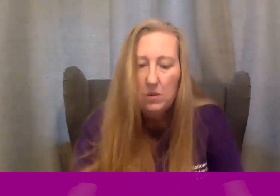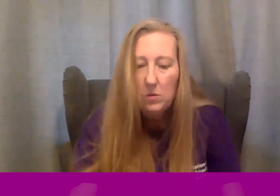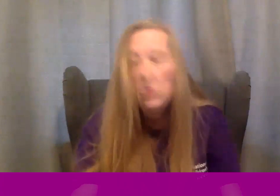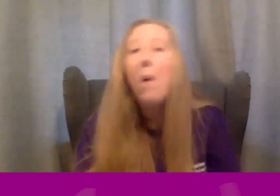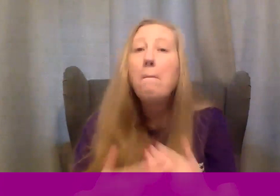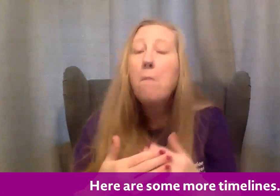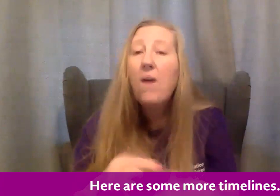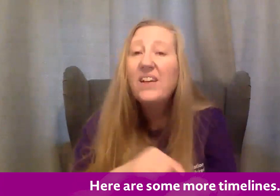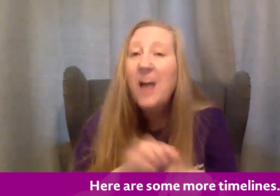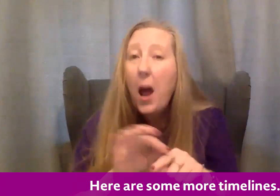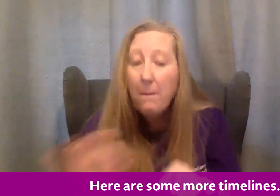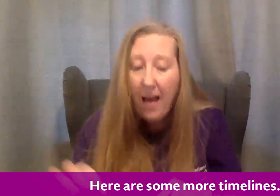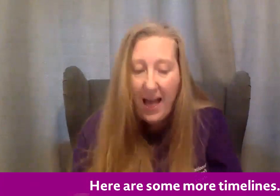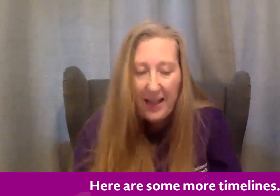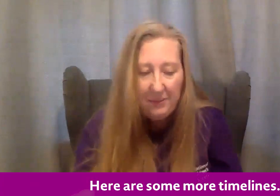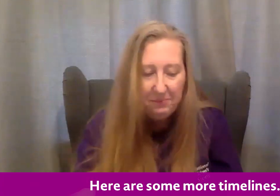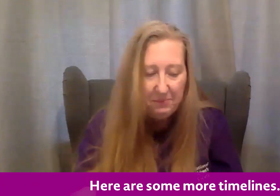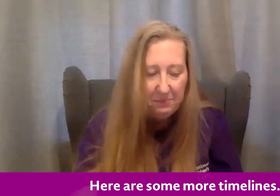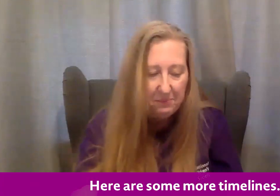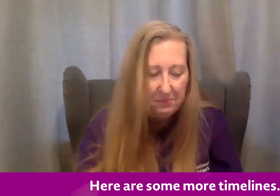here are some more timelines